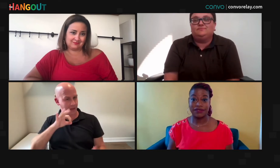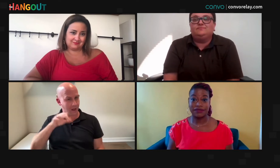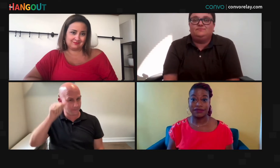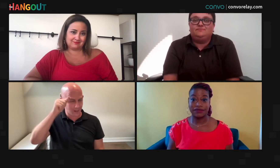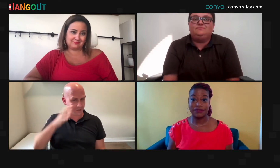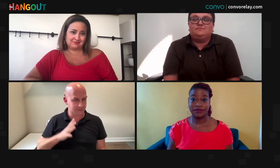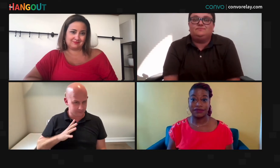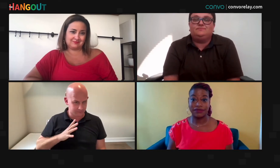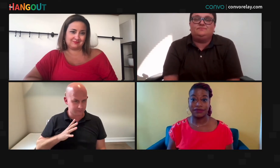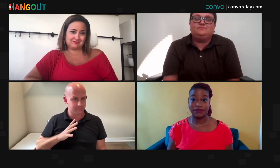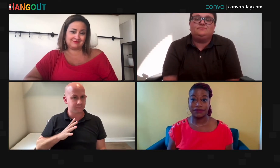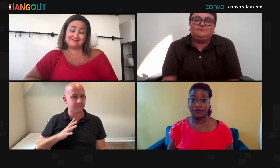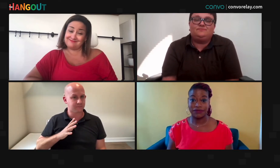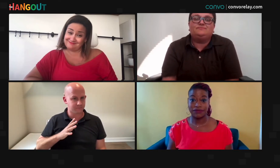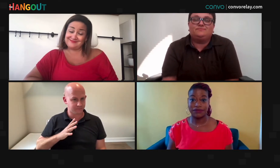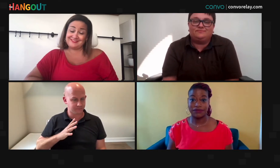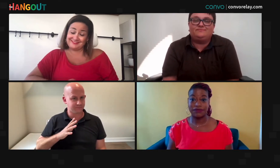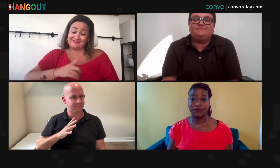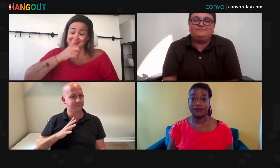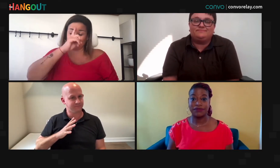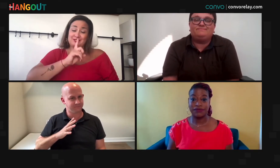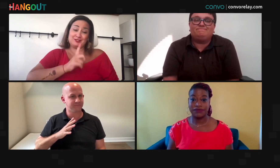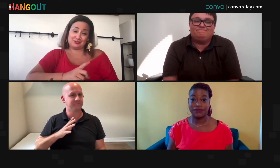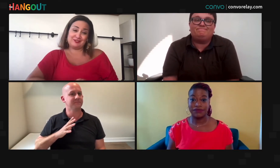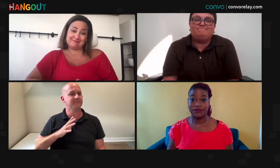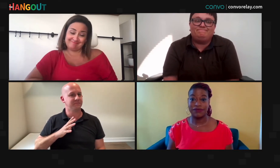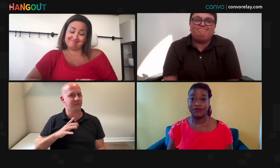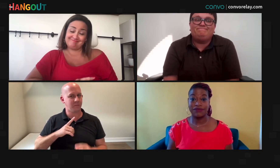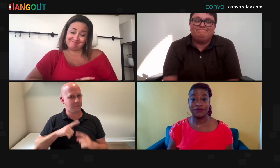this perspective and expectation of a male. For sure.